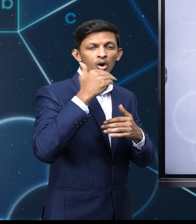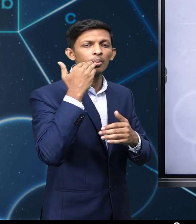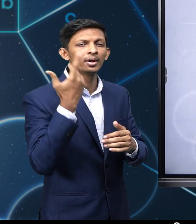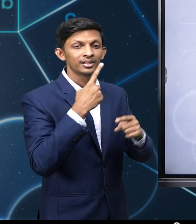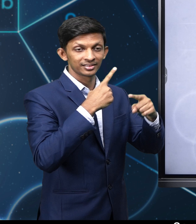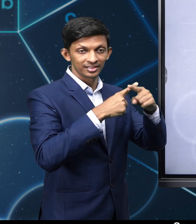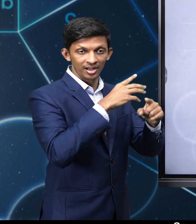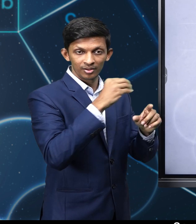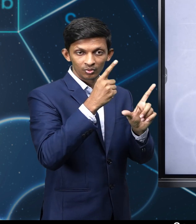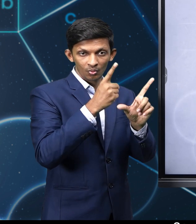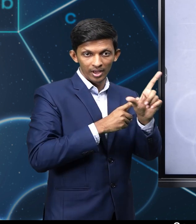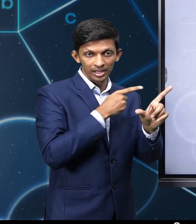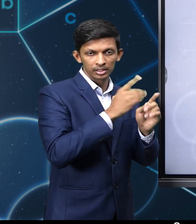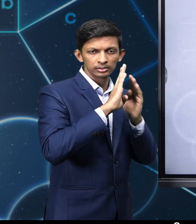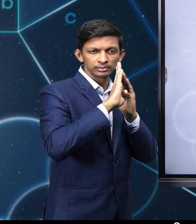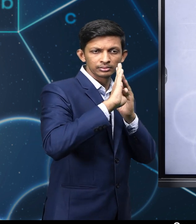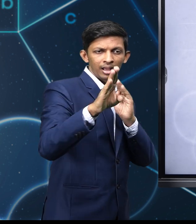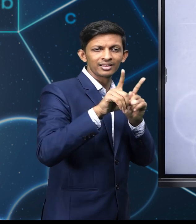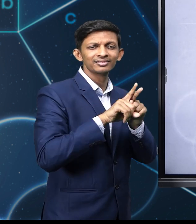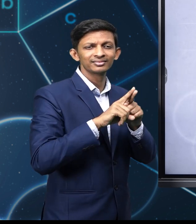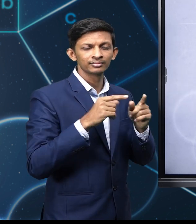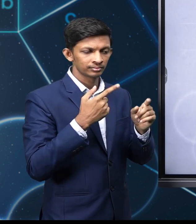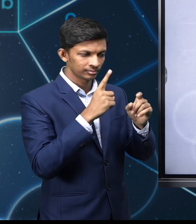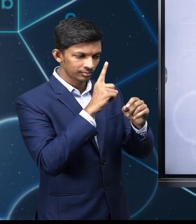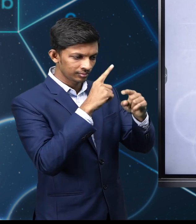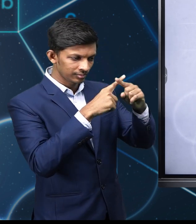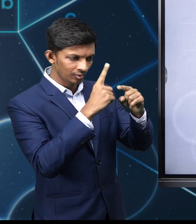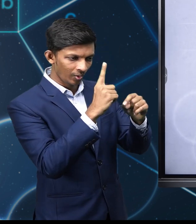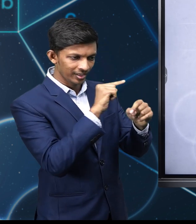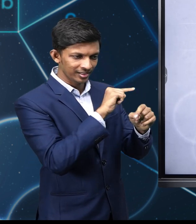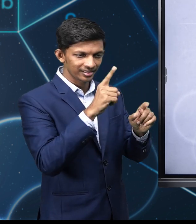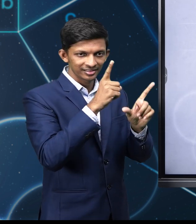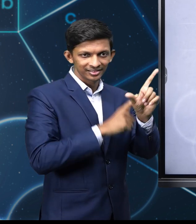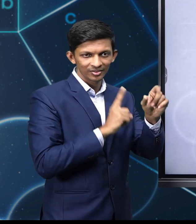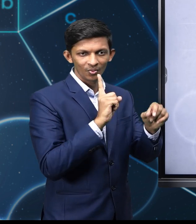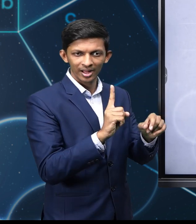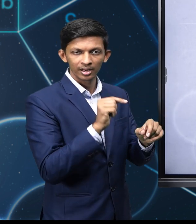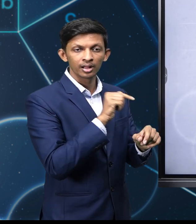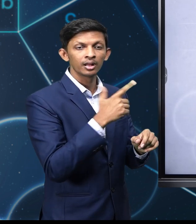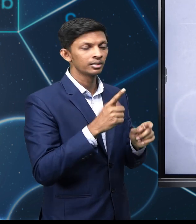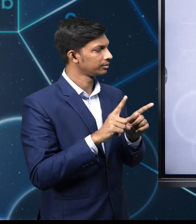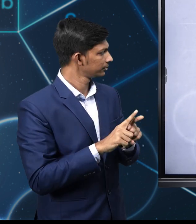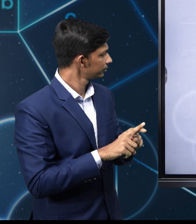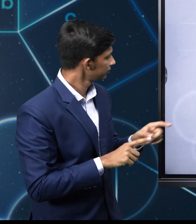So when X and Y are in direct proportion, we can write x1 by y1 is equal to x2 by y2, where